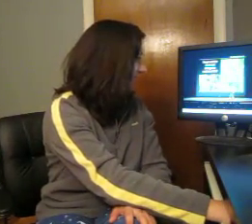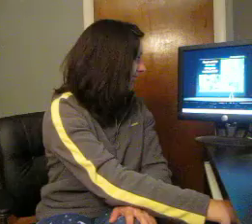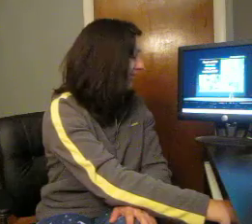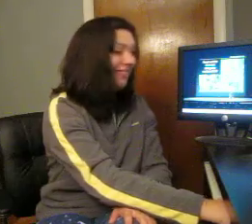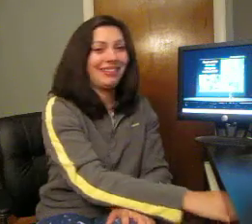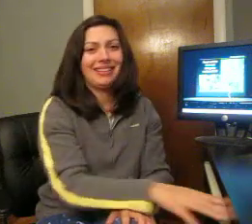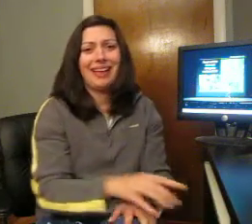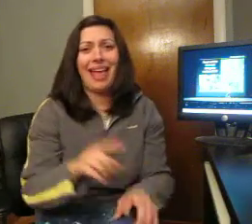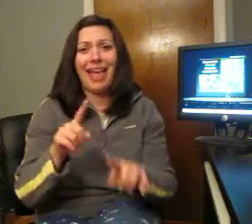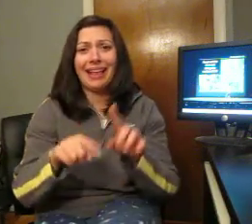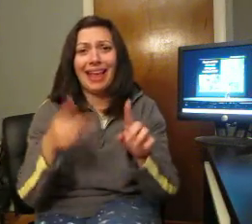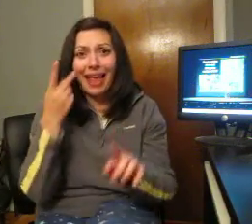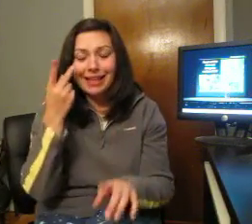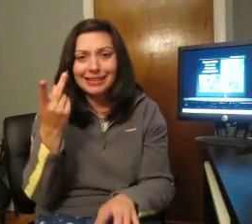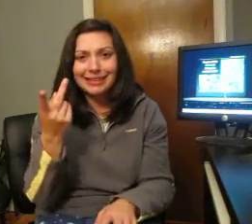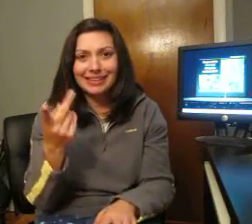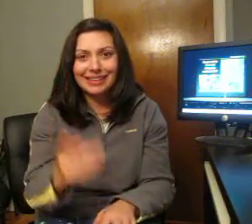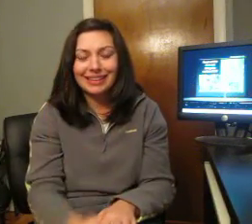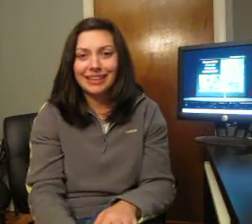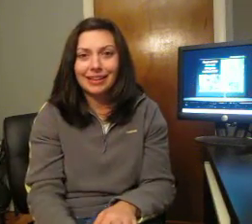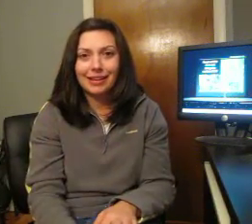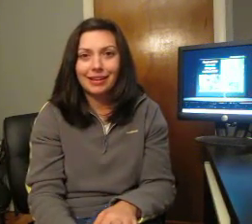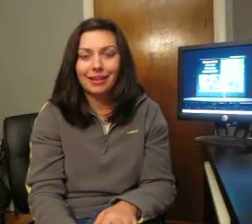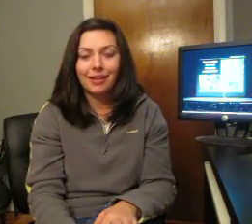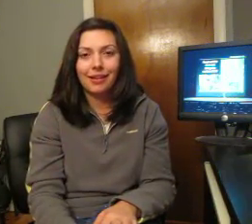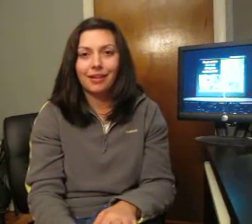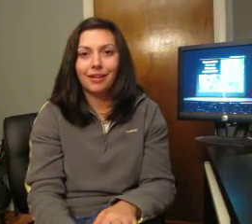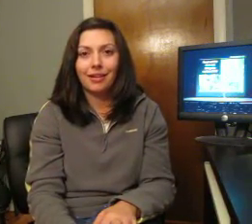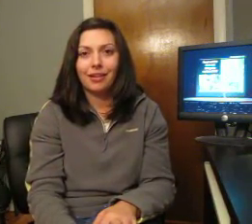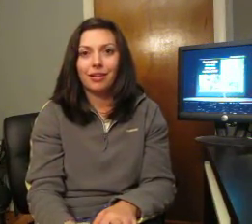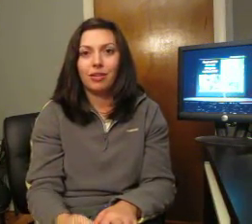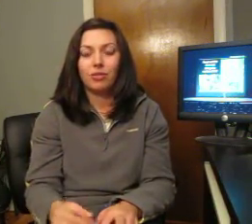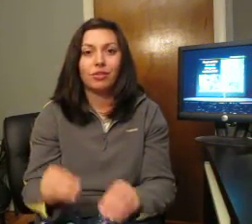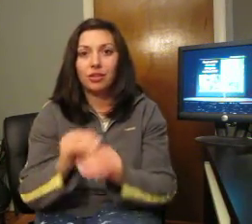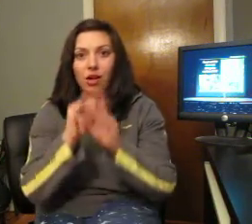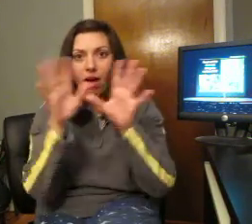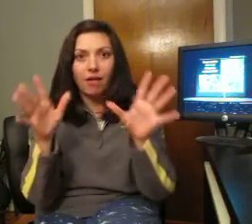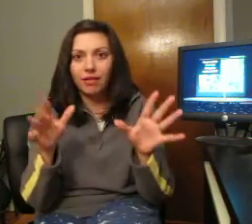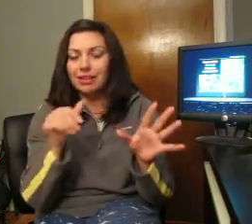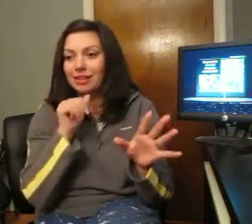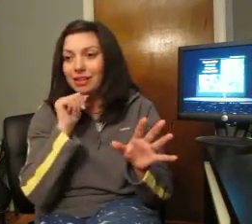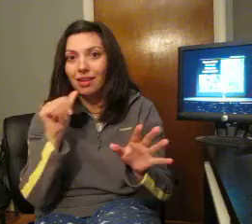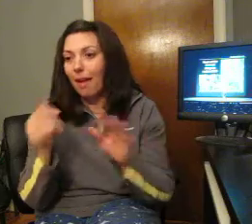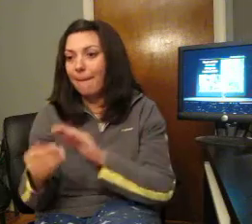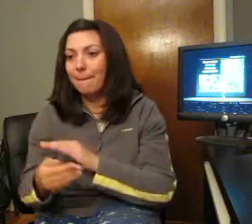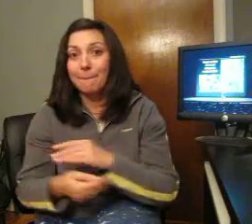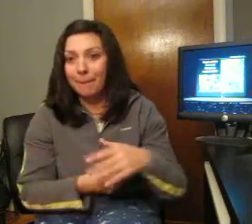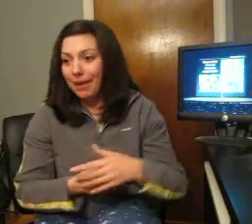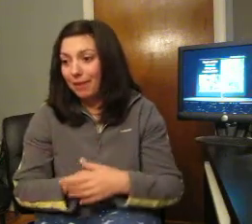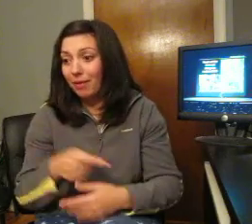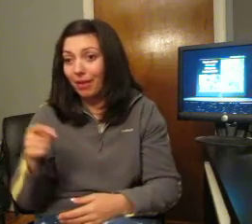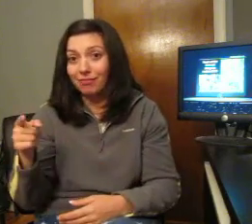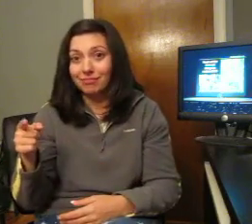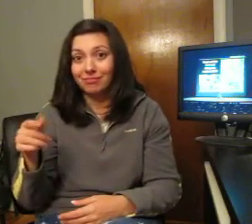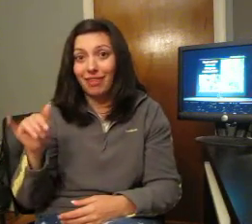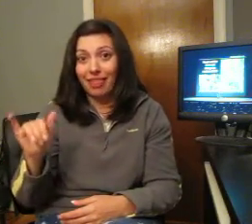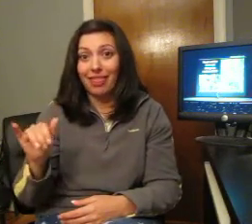bird that can't possibly this guy's offspring, or this mom's rather, and you know, is there instead of 5 or 4 or